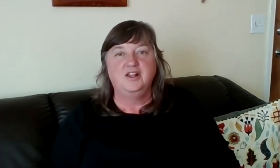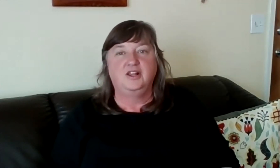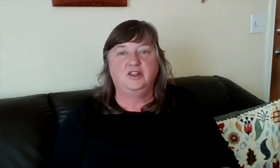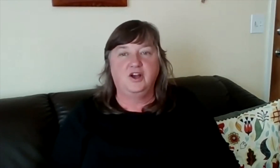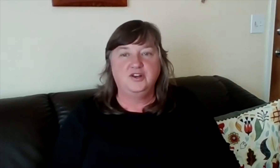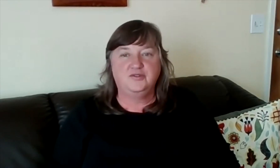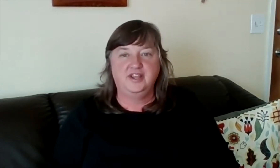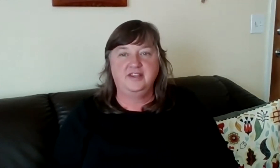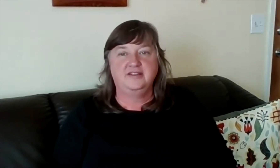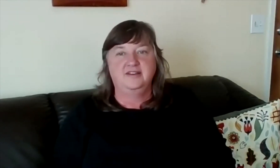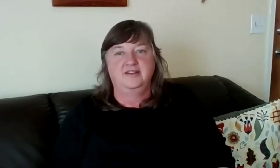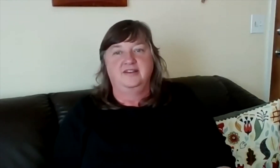Laundry.